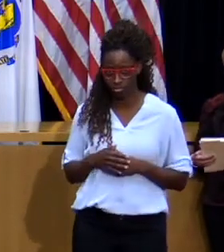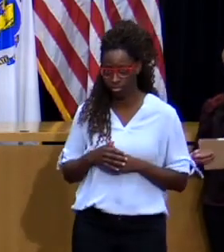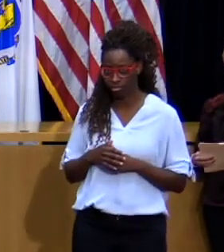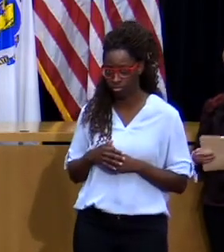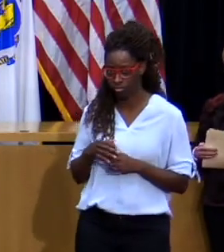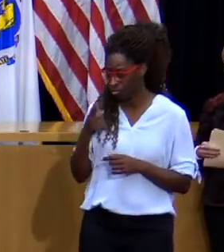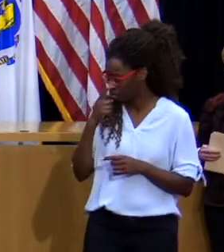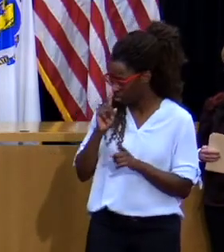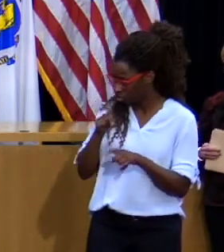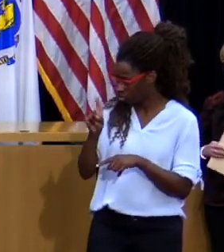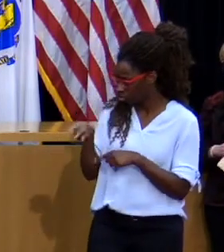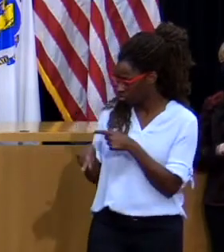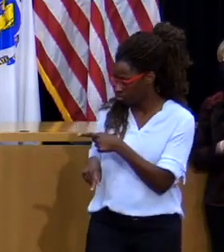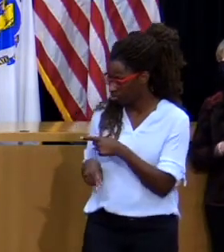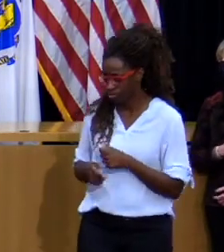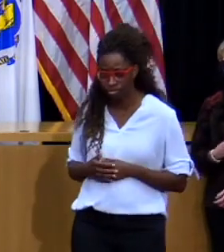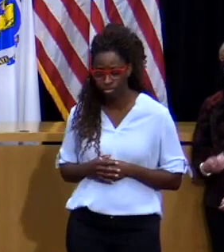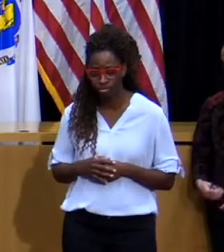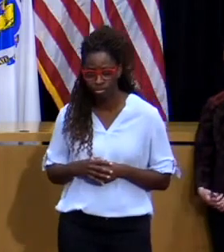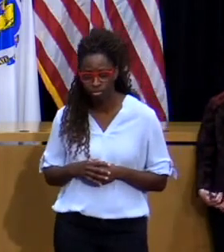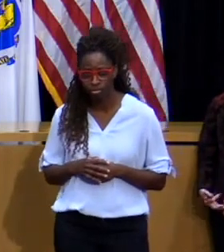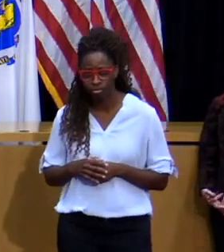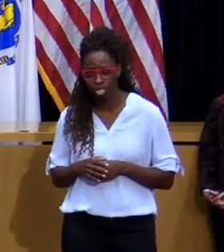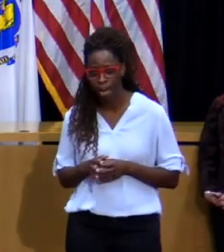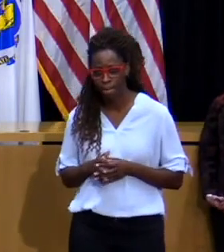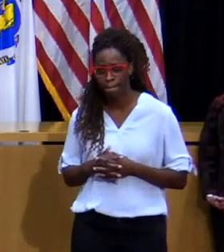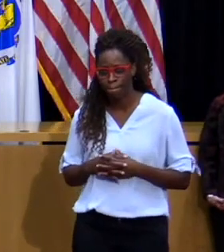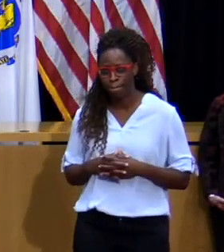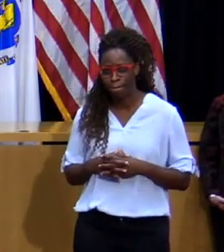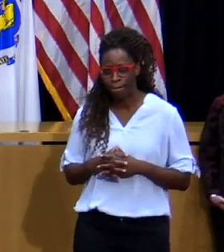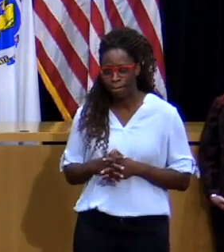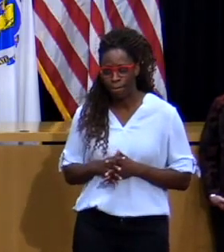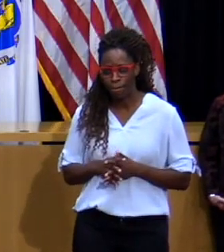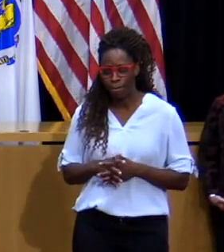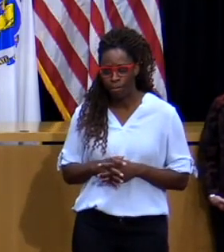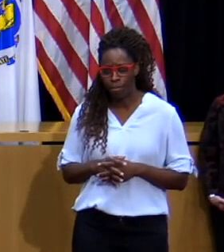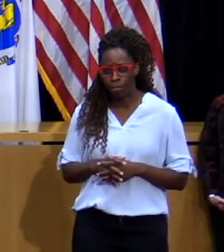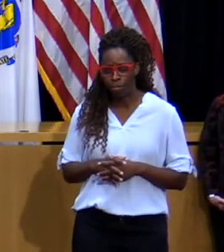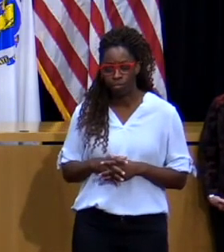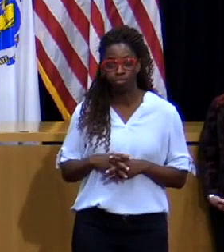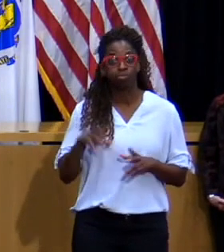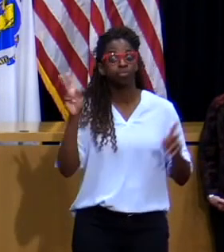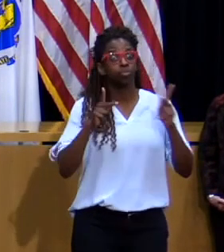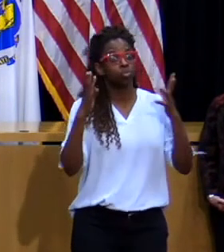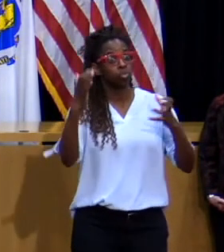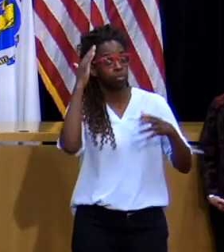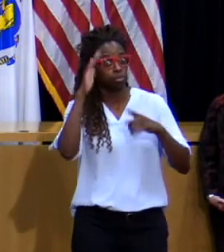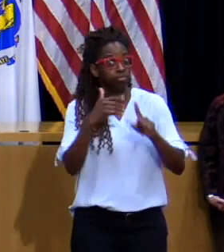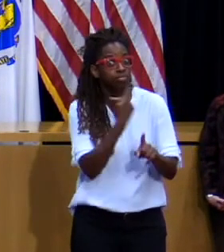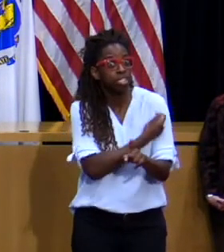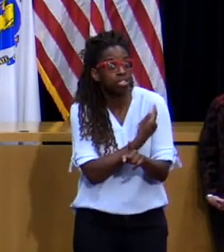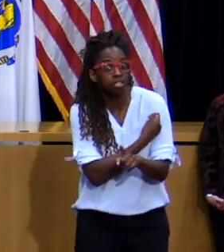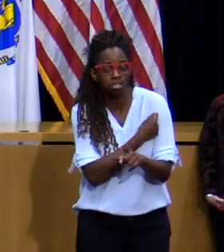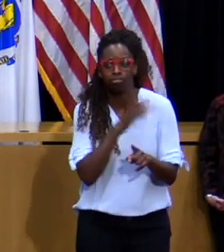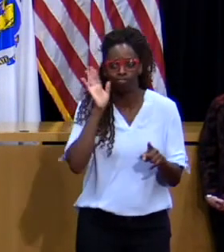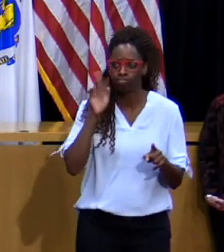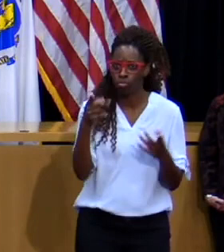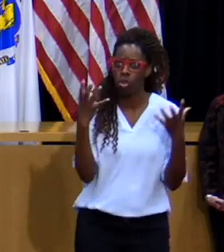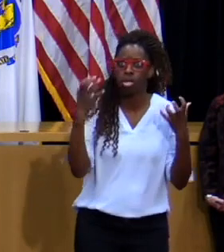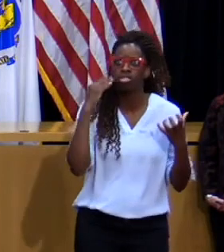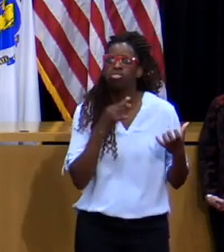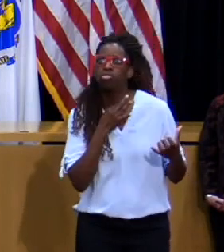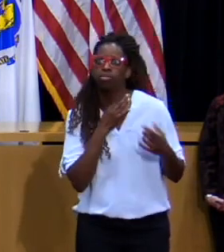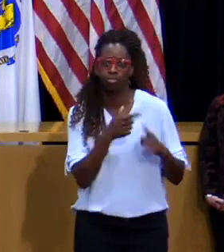I mean, I think people's thirst for knowledge about this vaccine and what it means and where it came from and how much of this